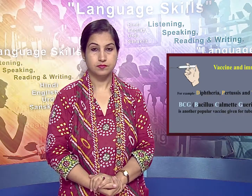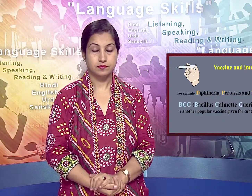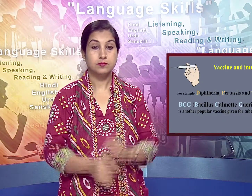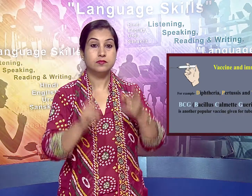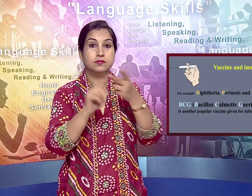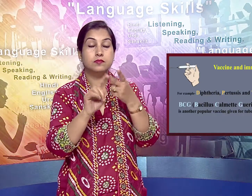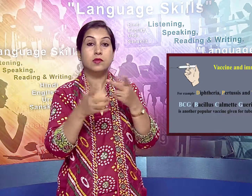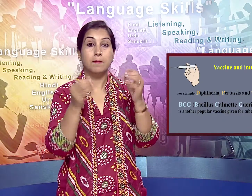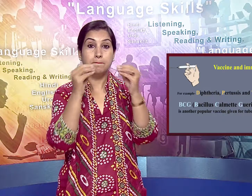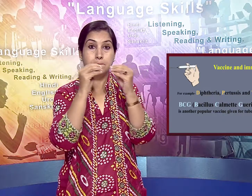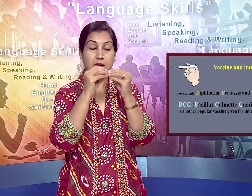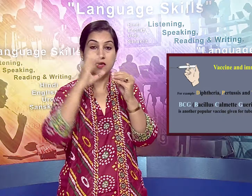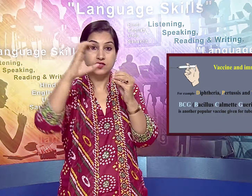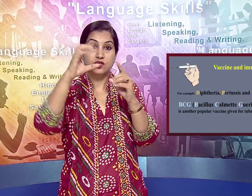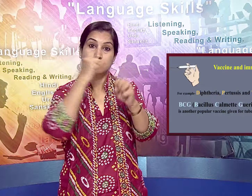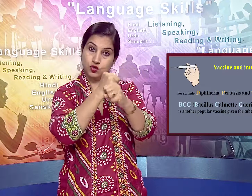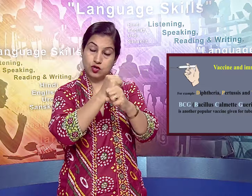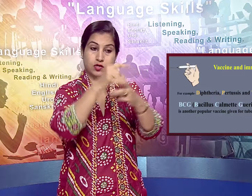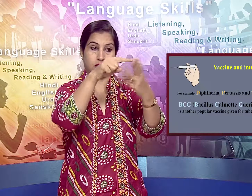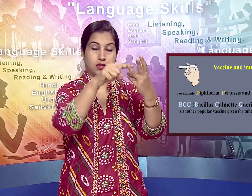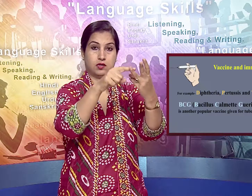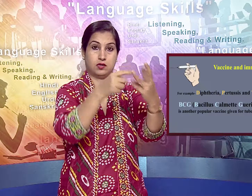The other is BCG.